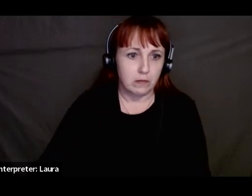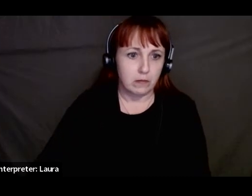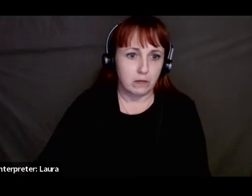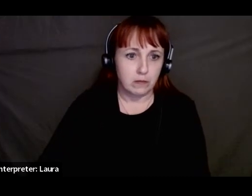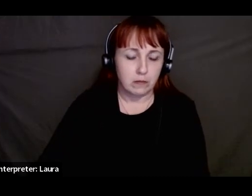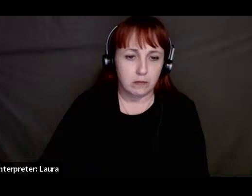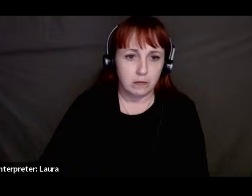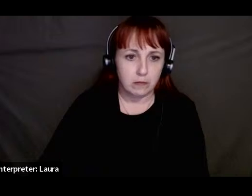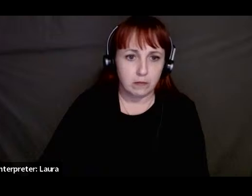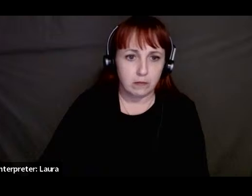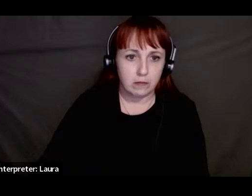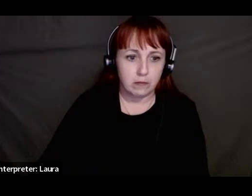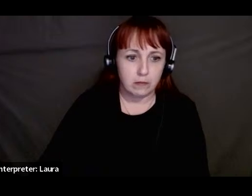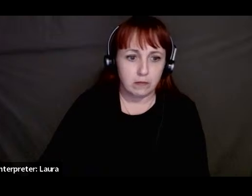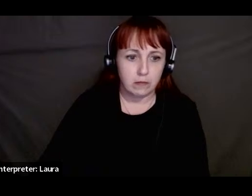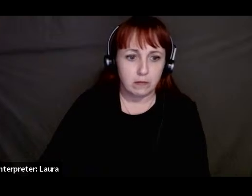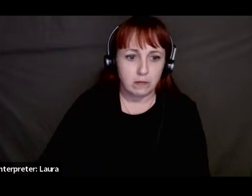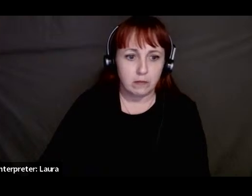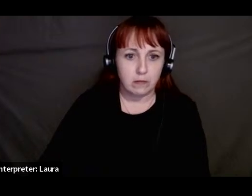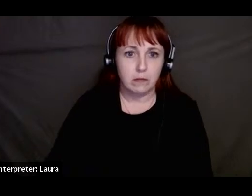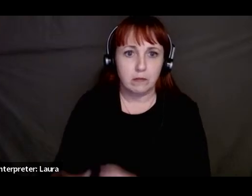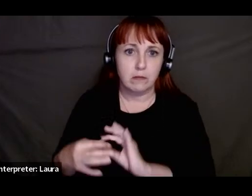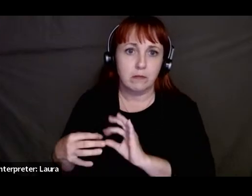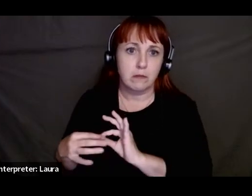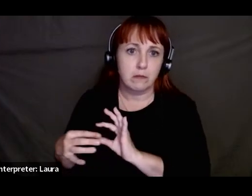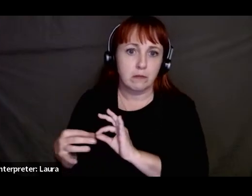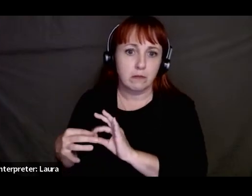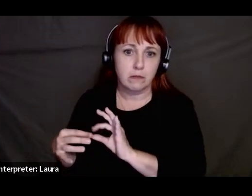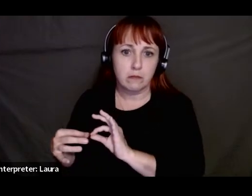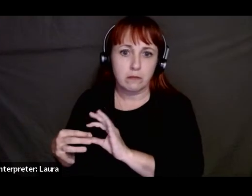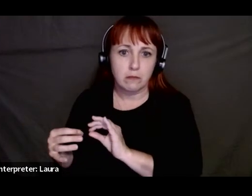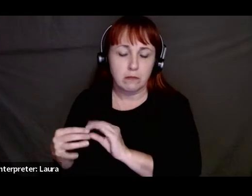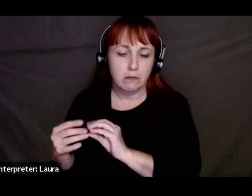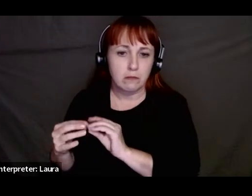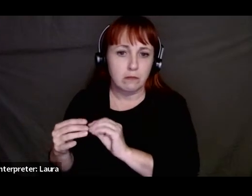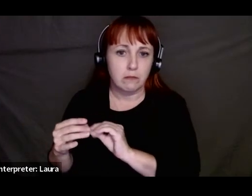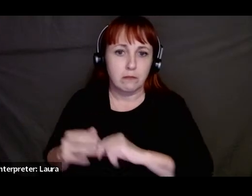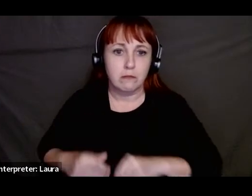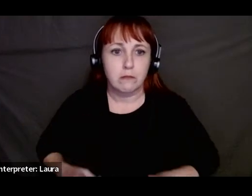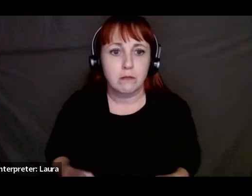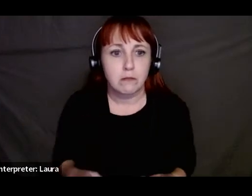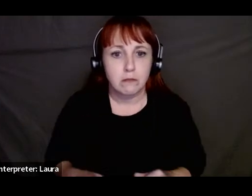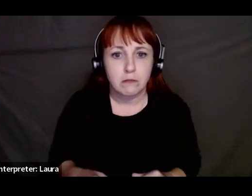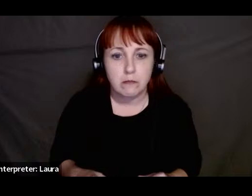I'll just look at it again. You can go to decision and set up in there.